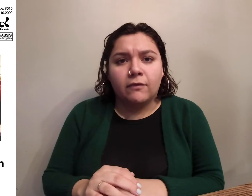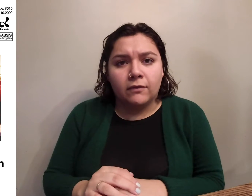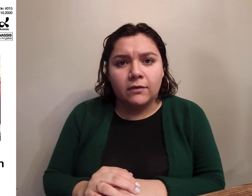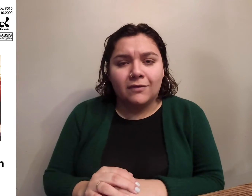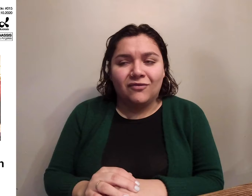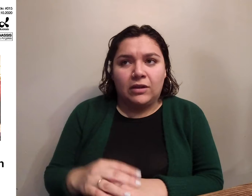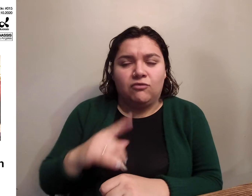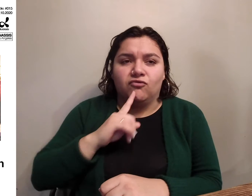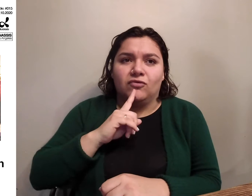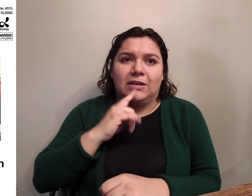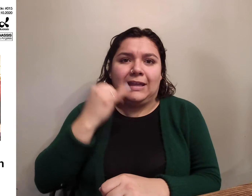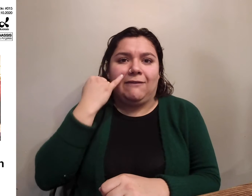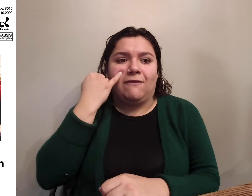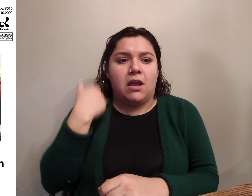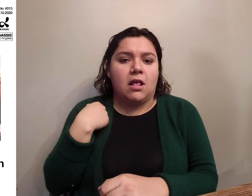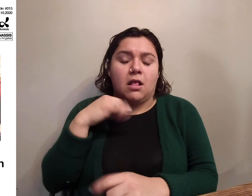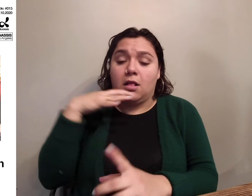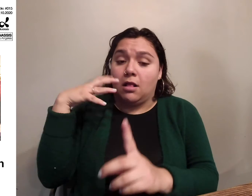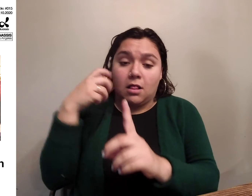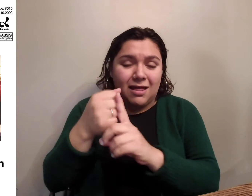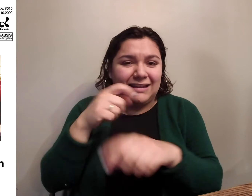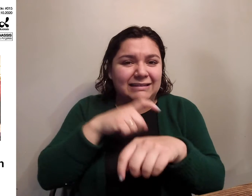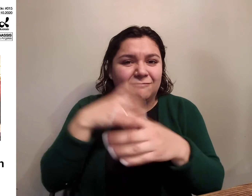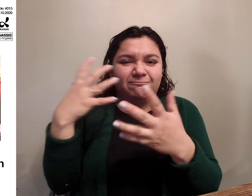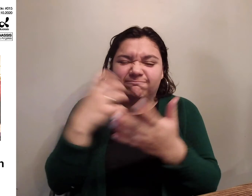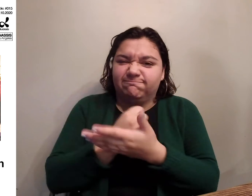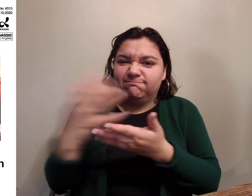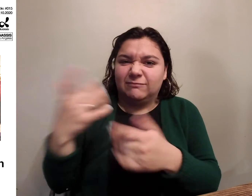online shopping or too much time